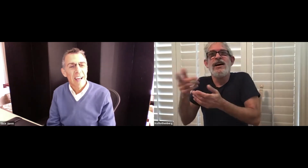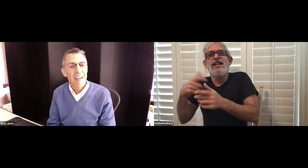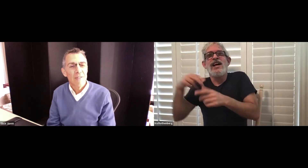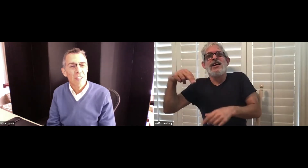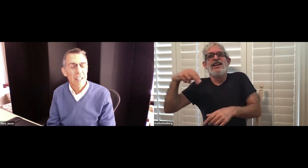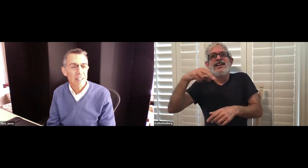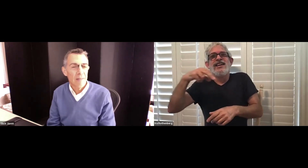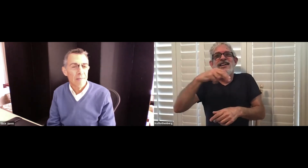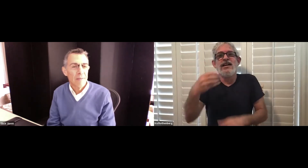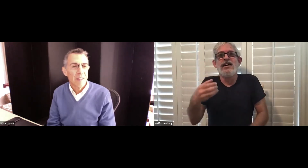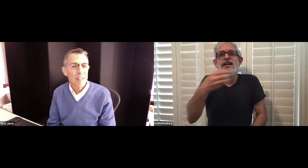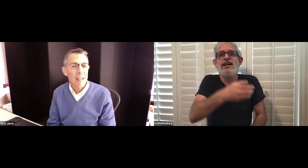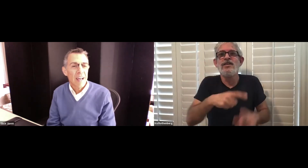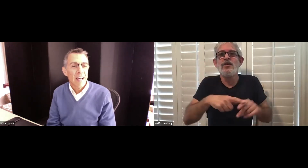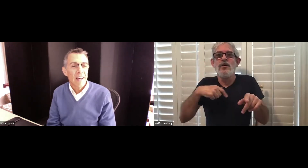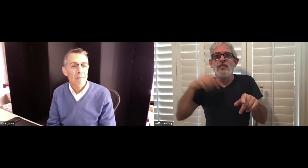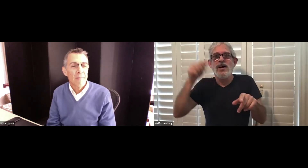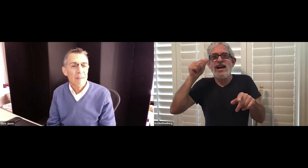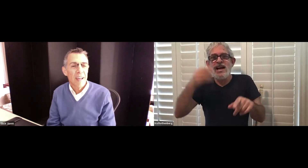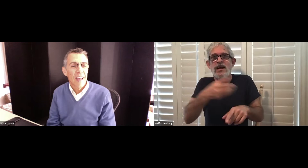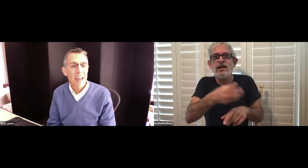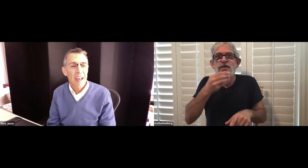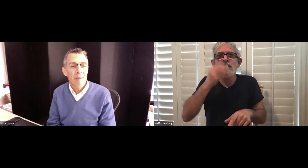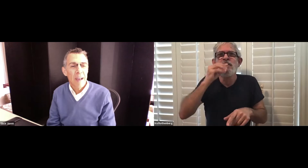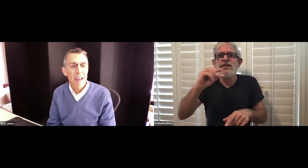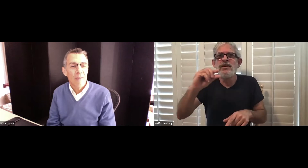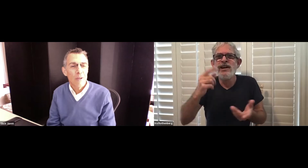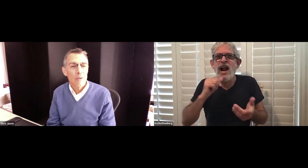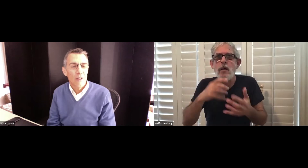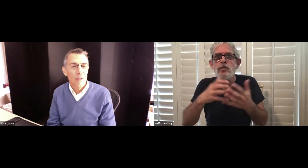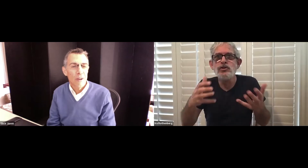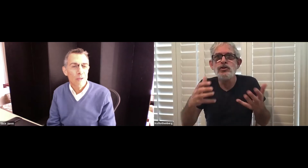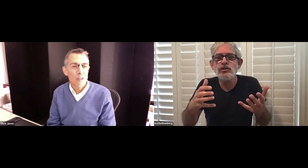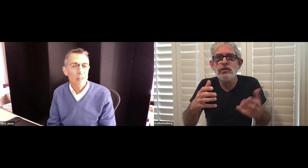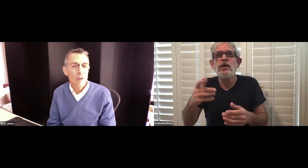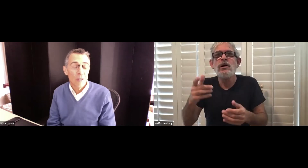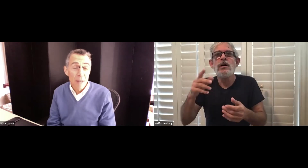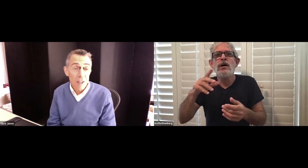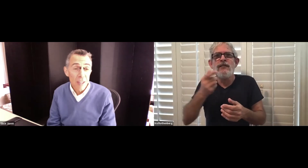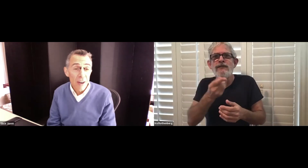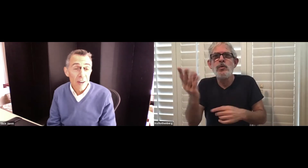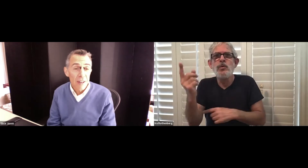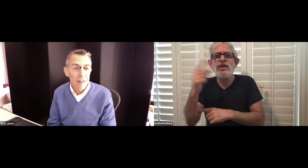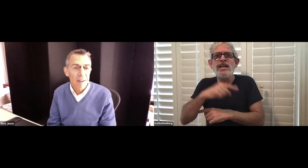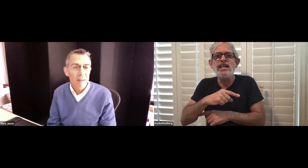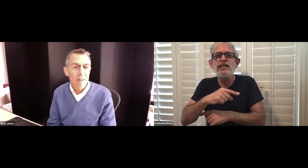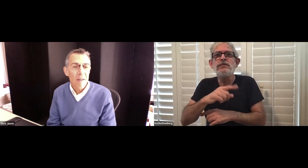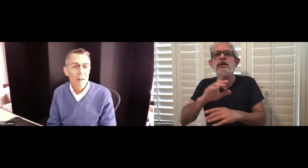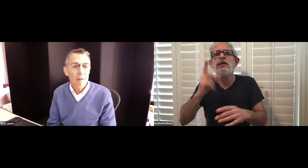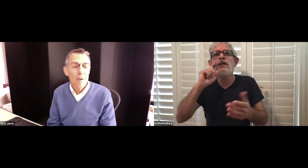she needed some. And my aunt, of course, was very grateful for this. There wasn't much there, but after a